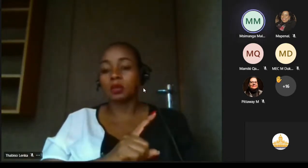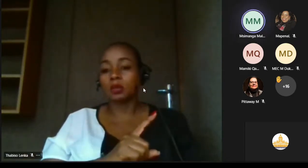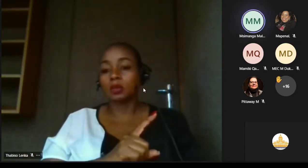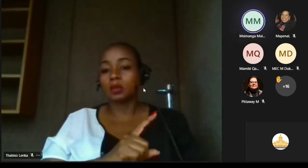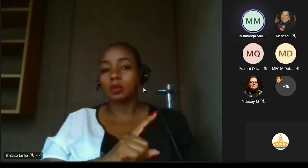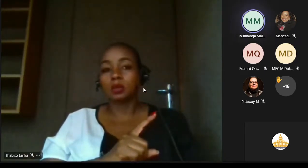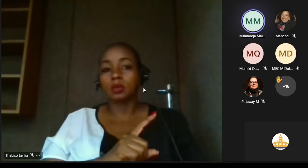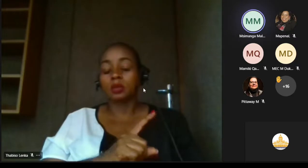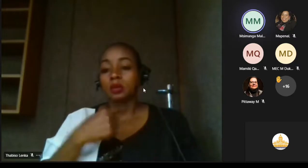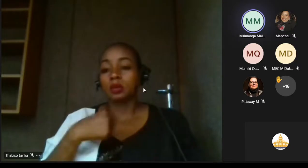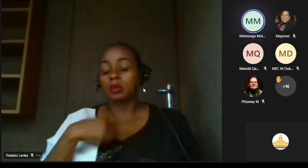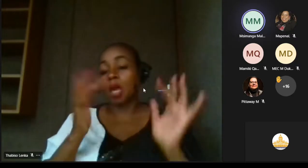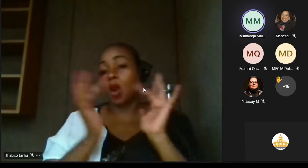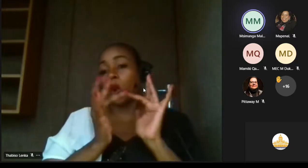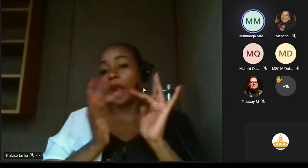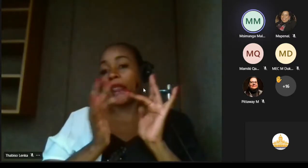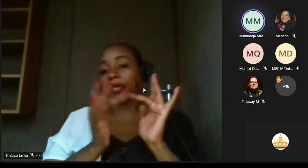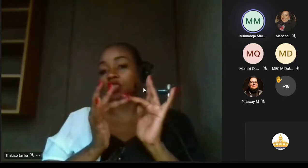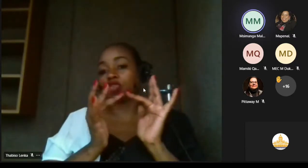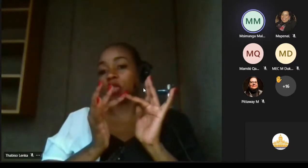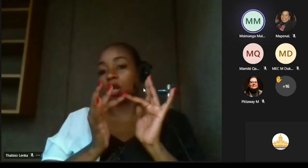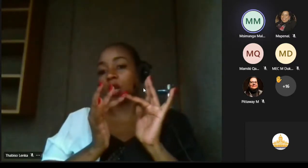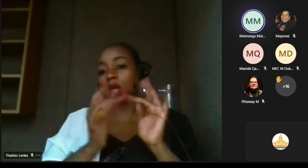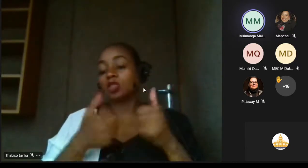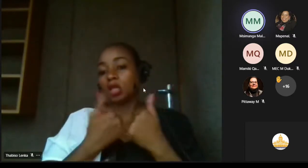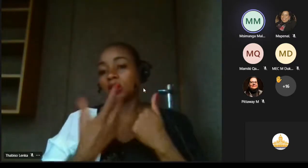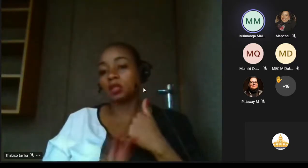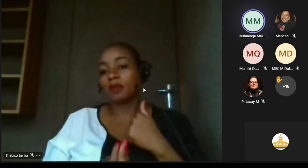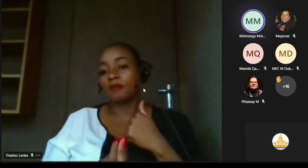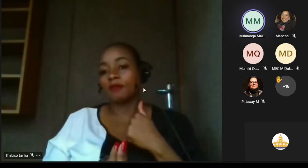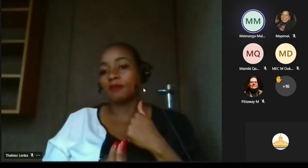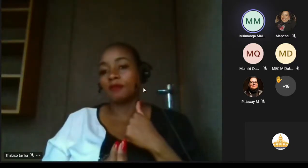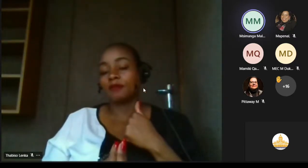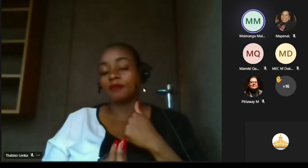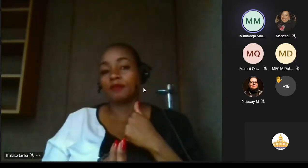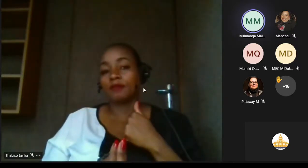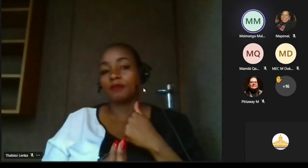I was struggling with connection, Speaker.